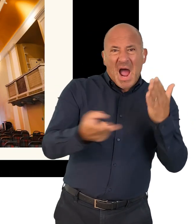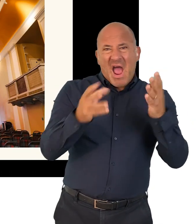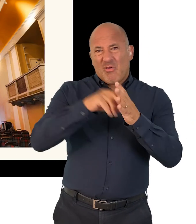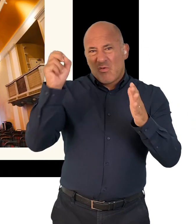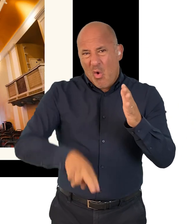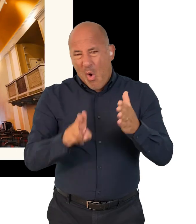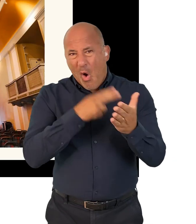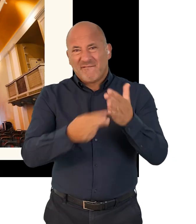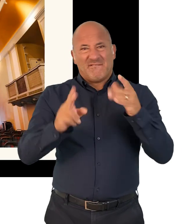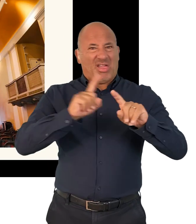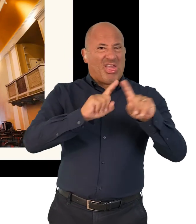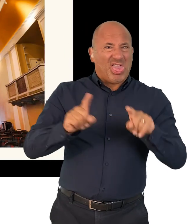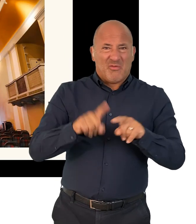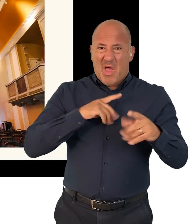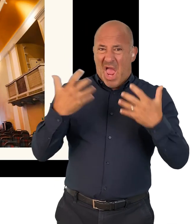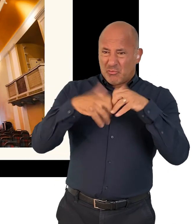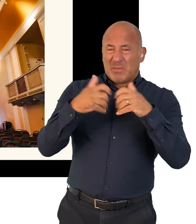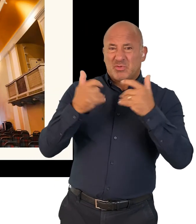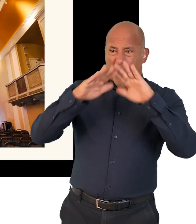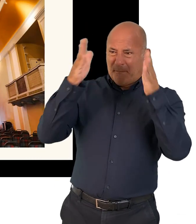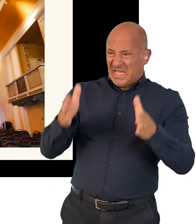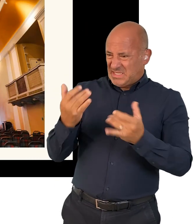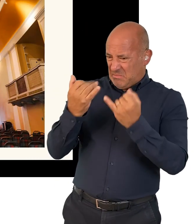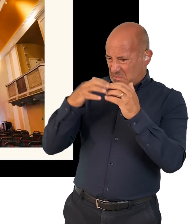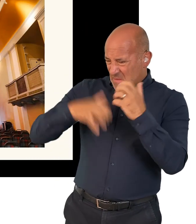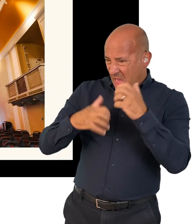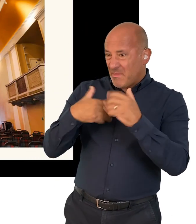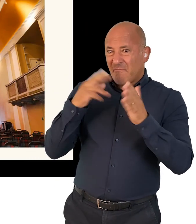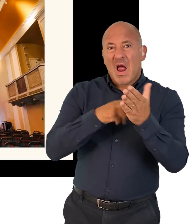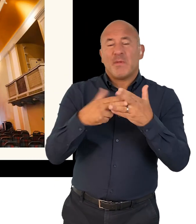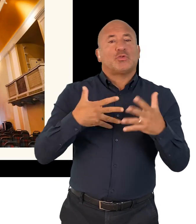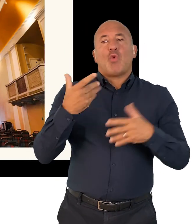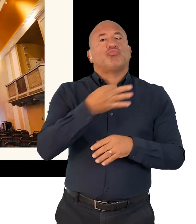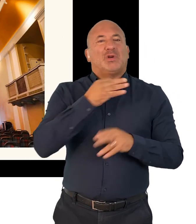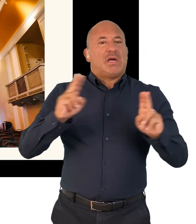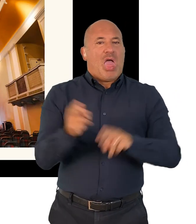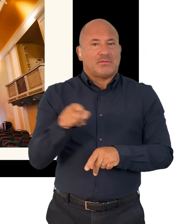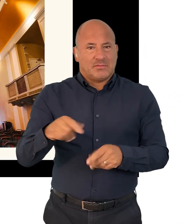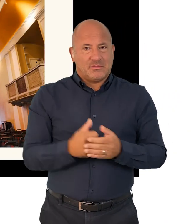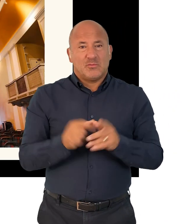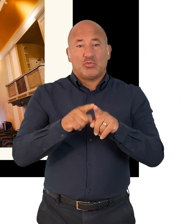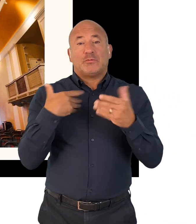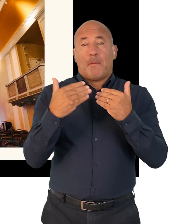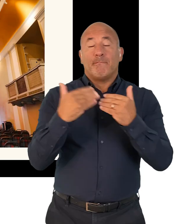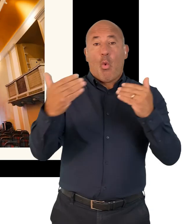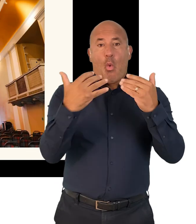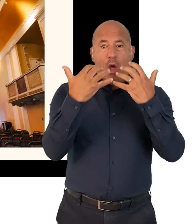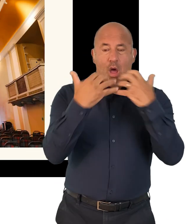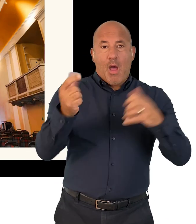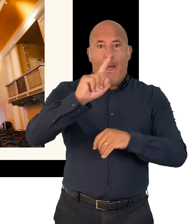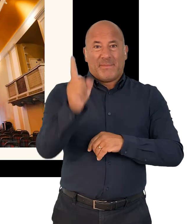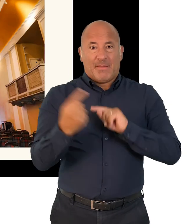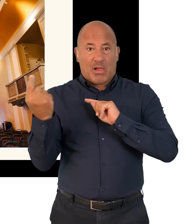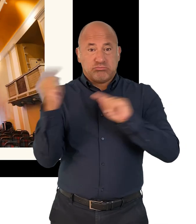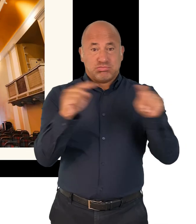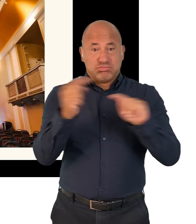or events caused by equipment or infrastructure failure, and to grow audience engagement and access by underserved communities